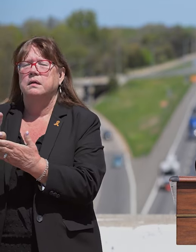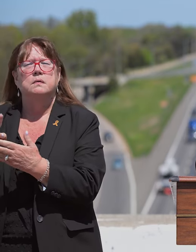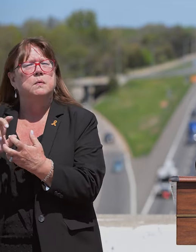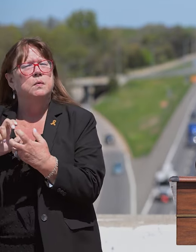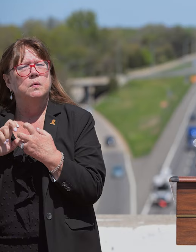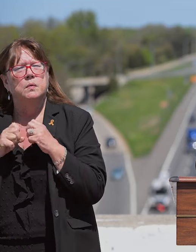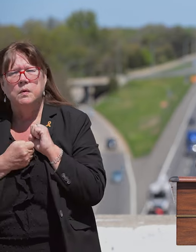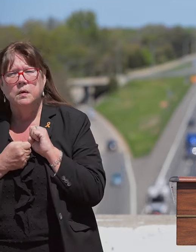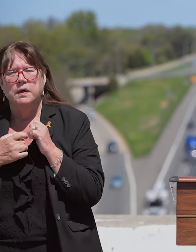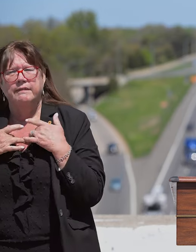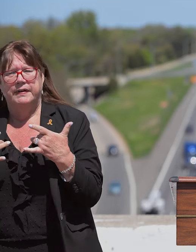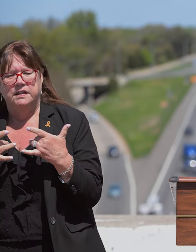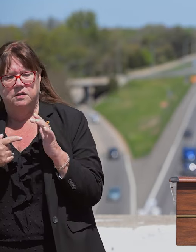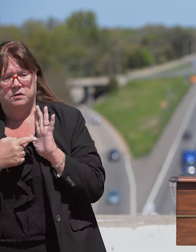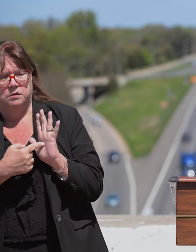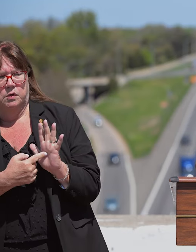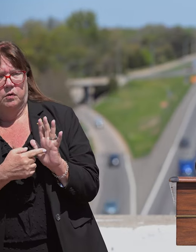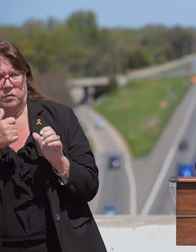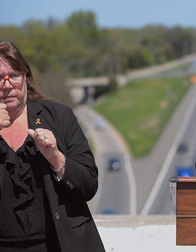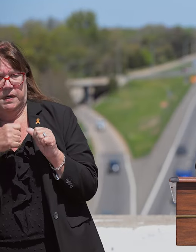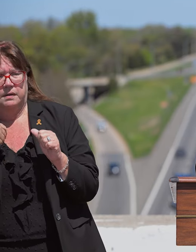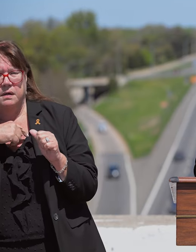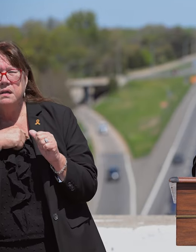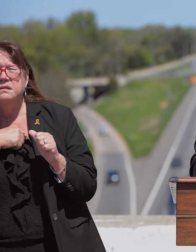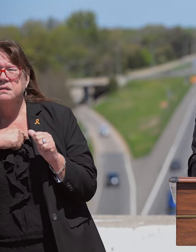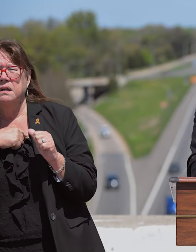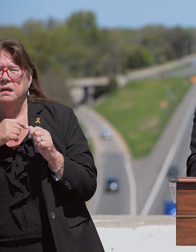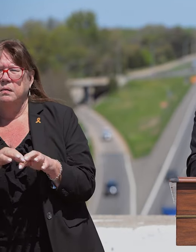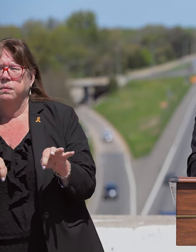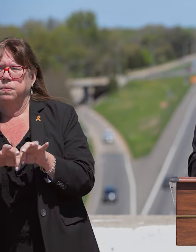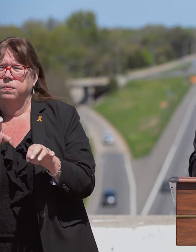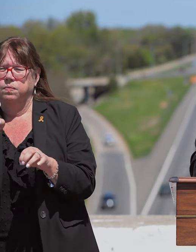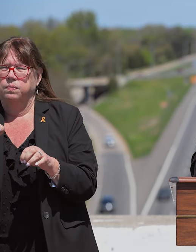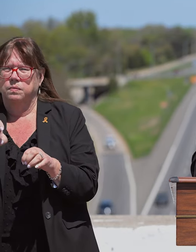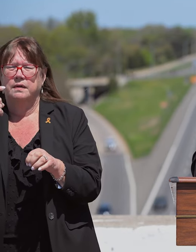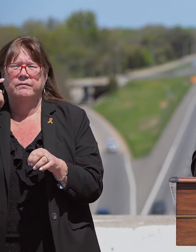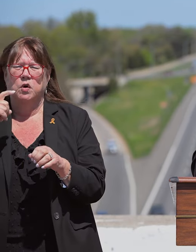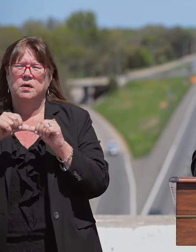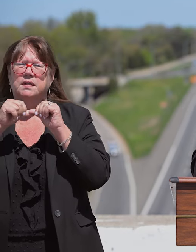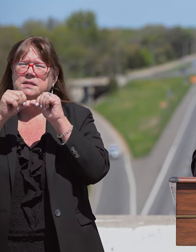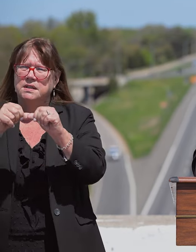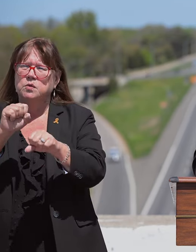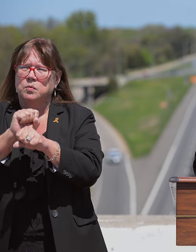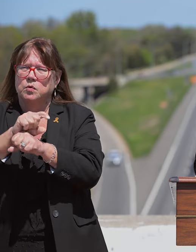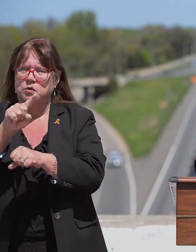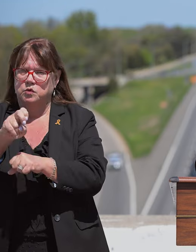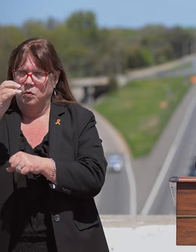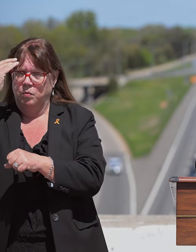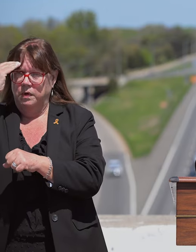events serve as stoic reminders of the critical need for continued work zone